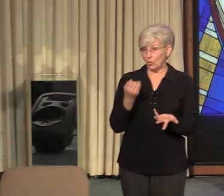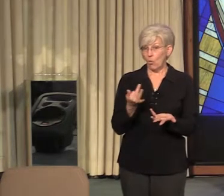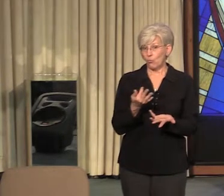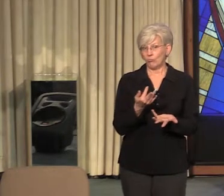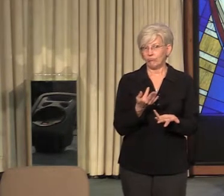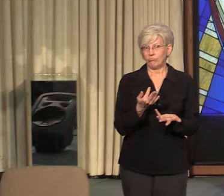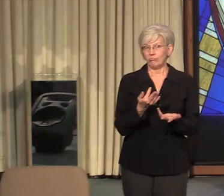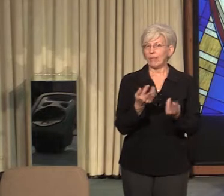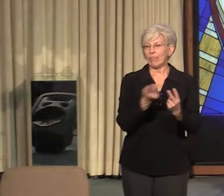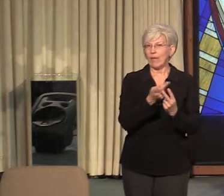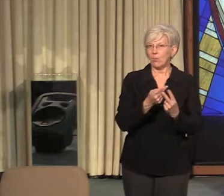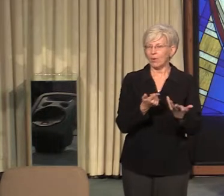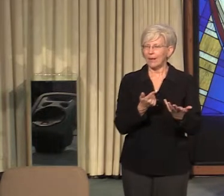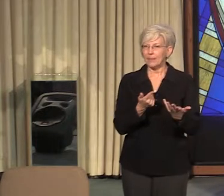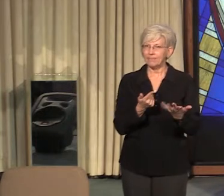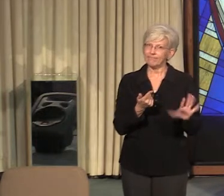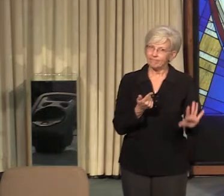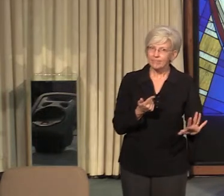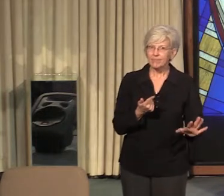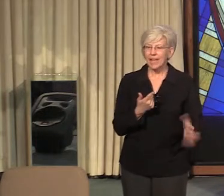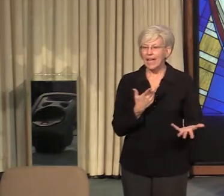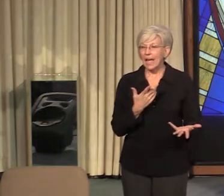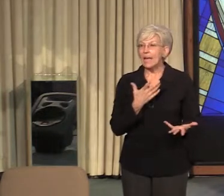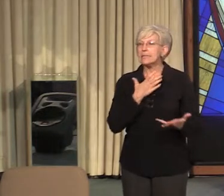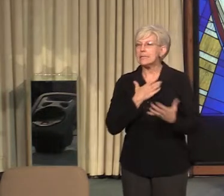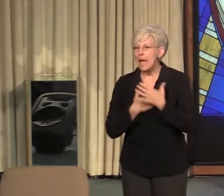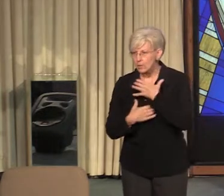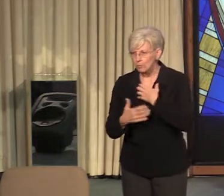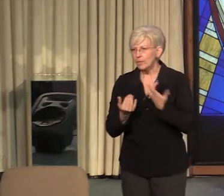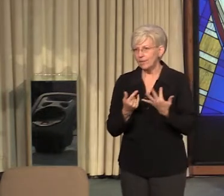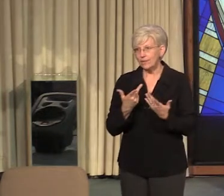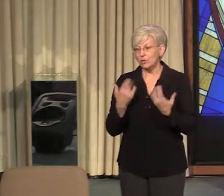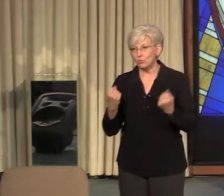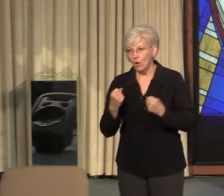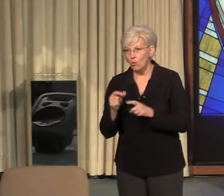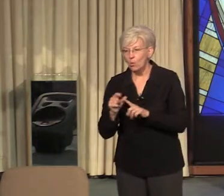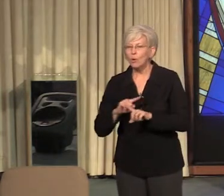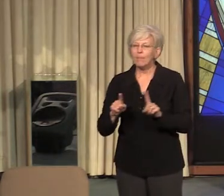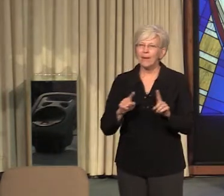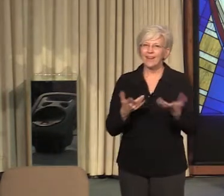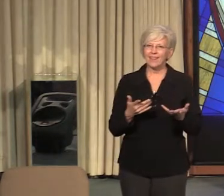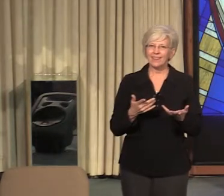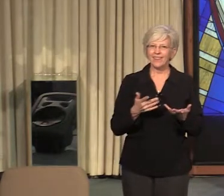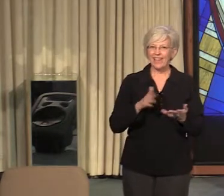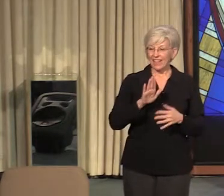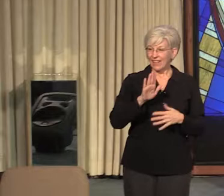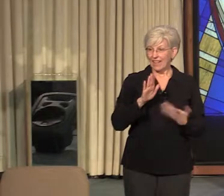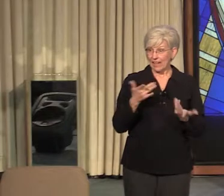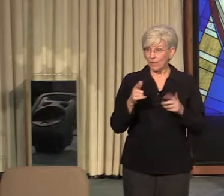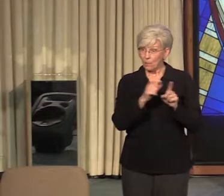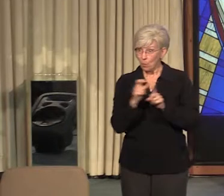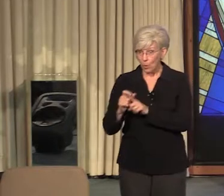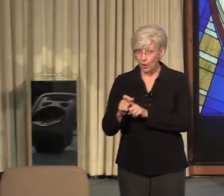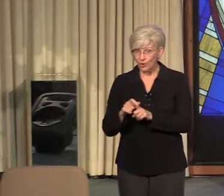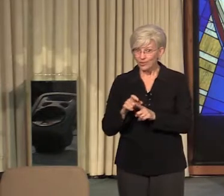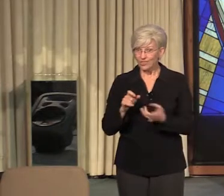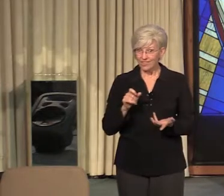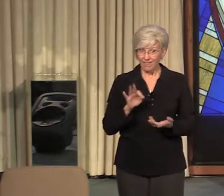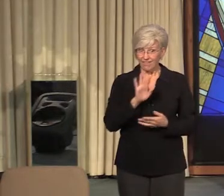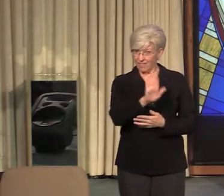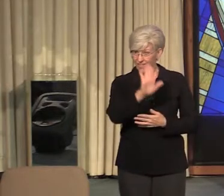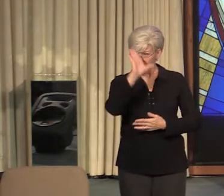desperate's a strong word. But in the words of their oldest son, Lowell, he was speaking of his mother in